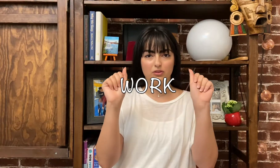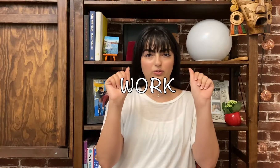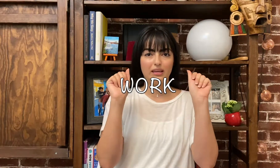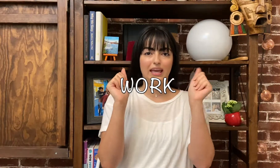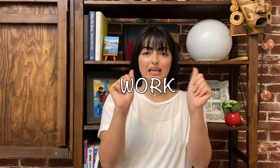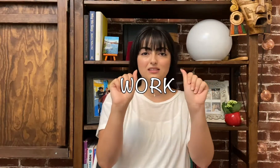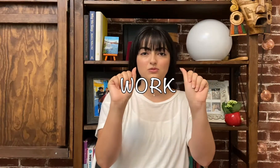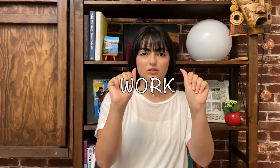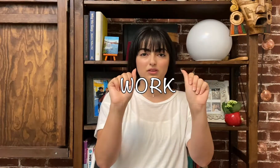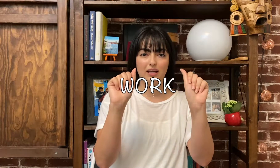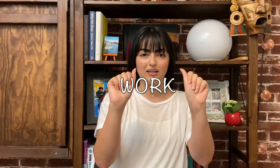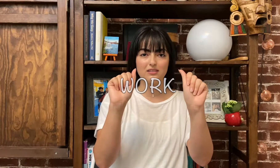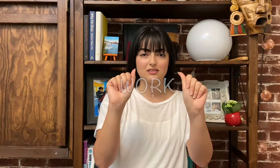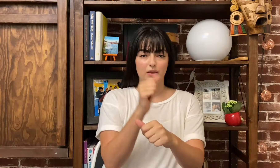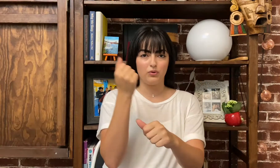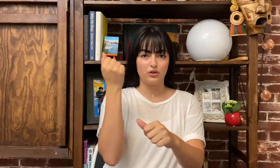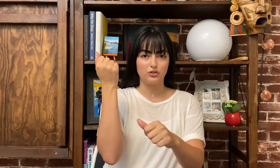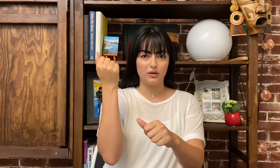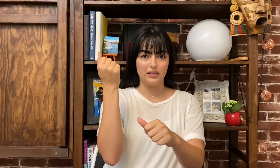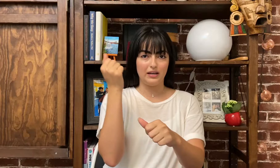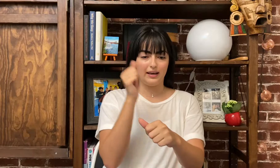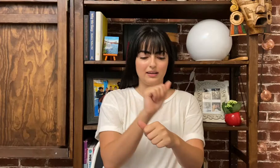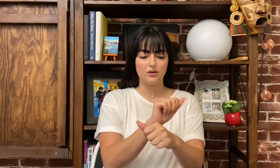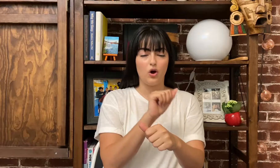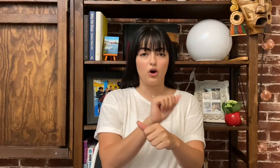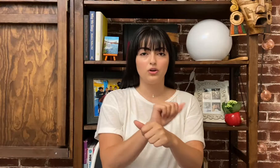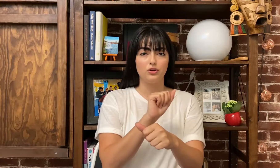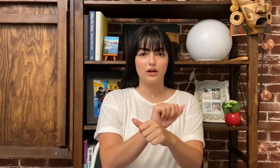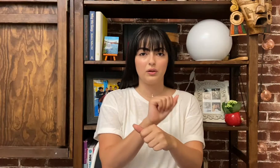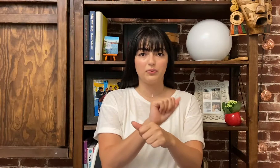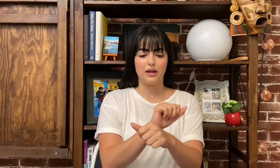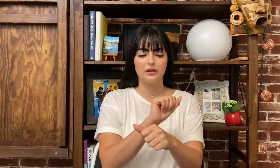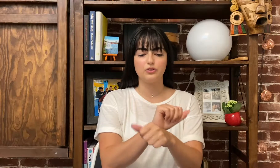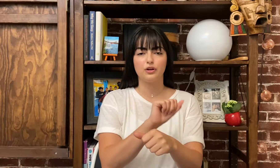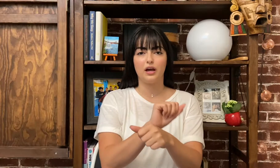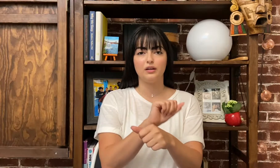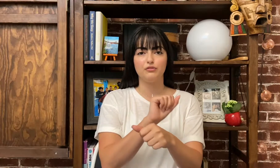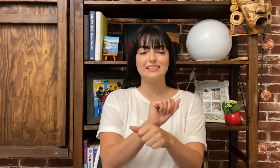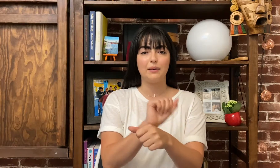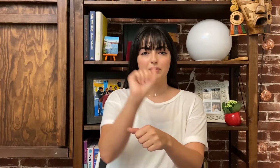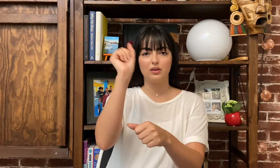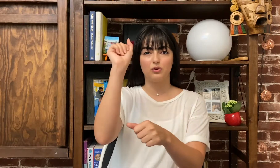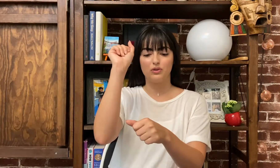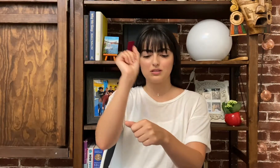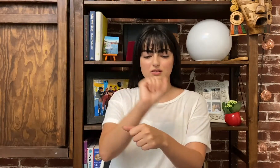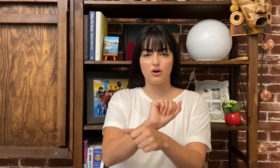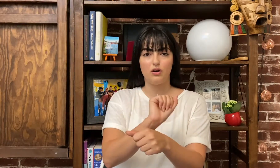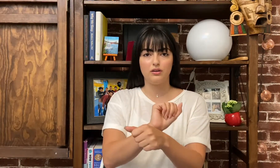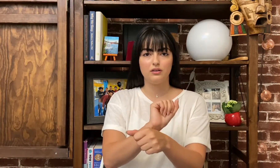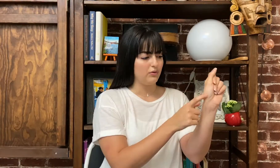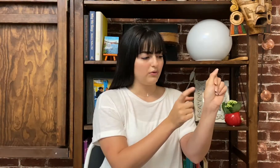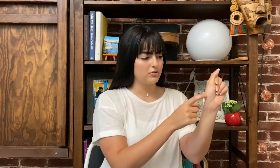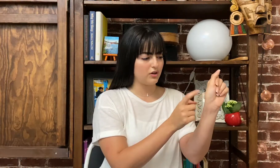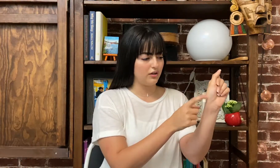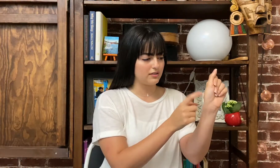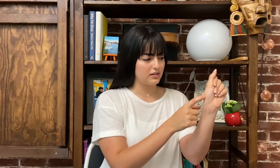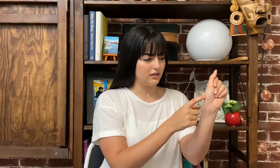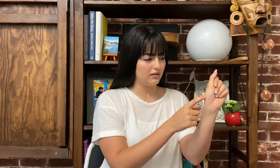doing A's with your hands, and with your dominant hand on your helper hand, you're kind of tapping your wrist on, what would you call this area? The